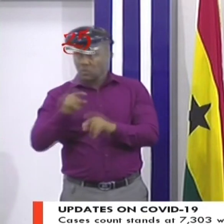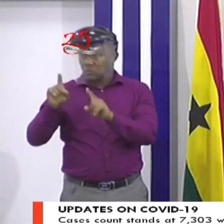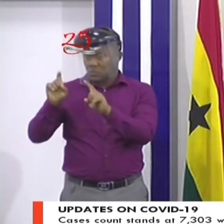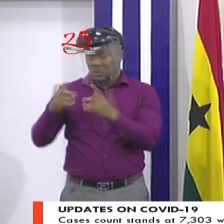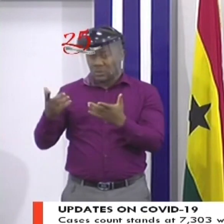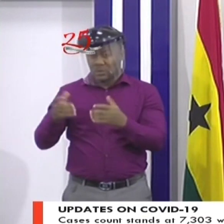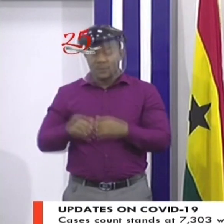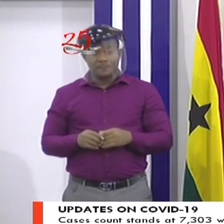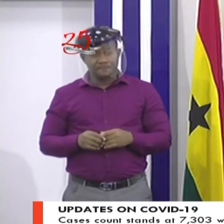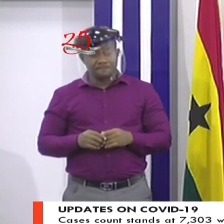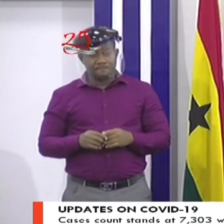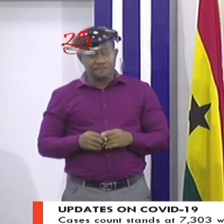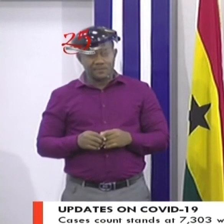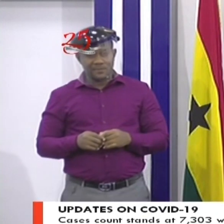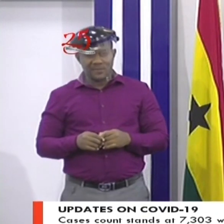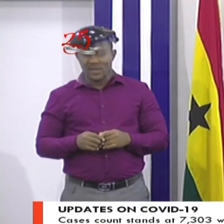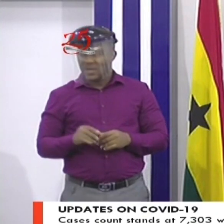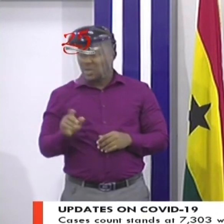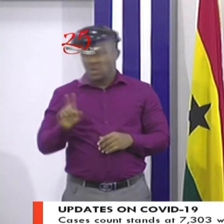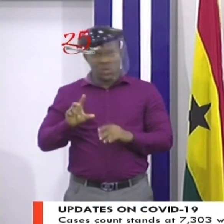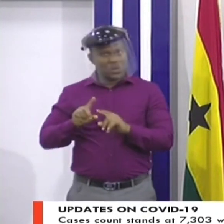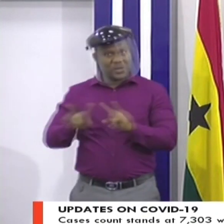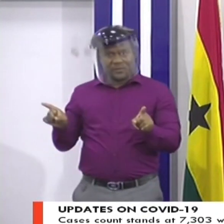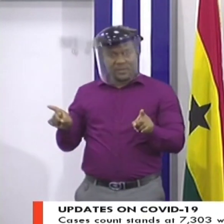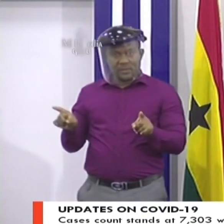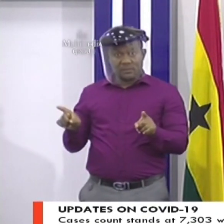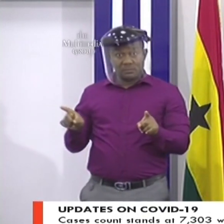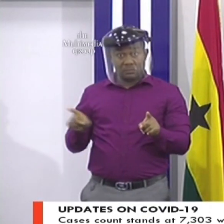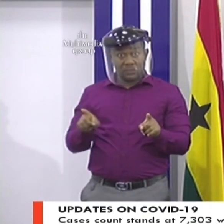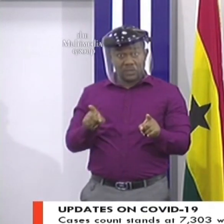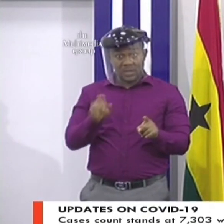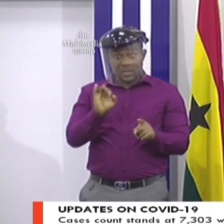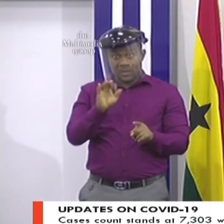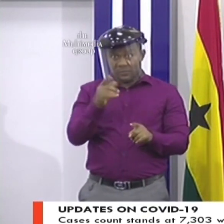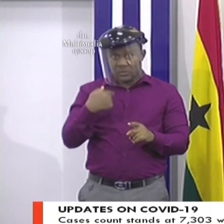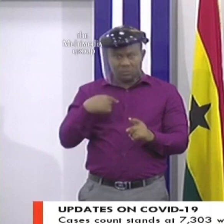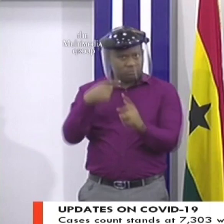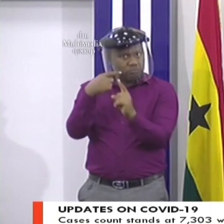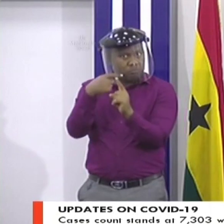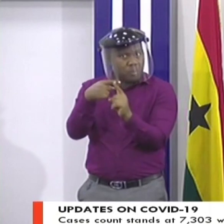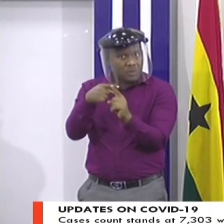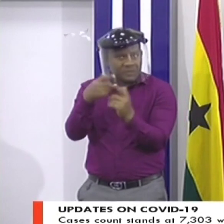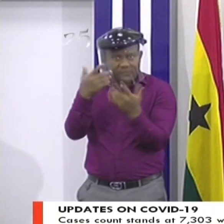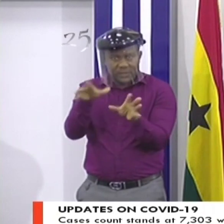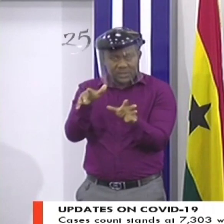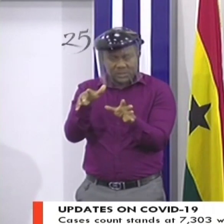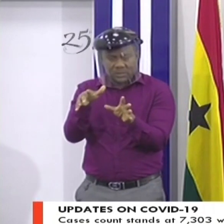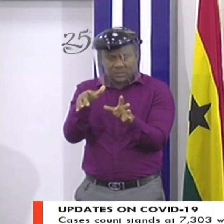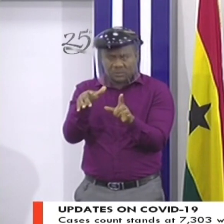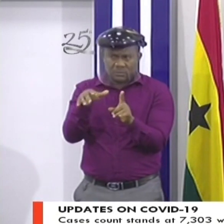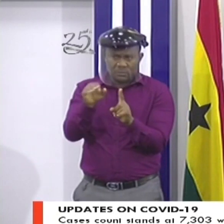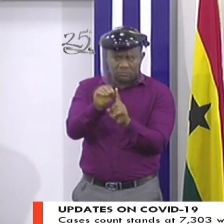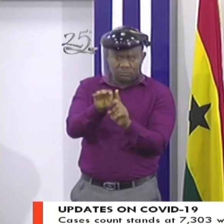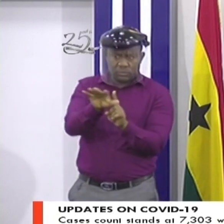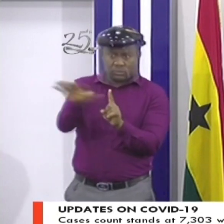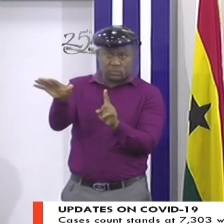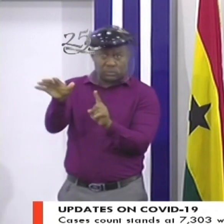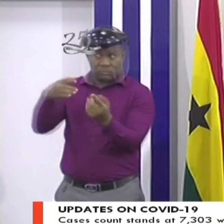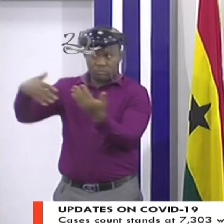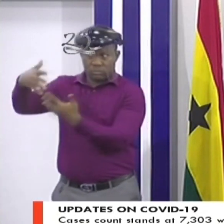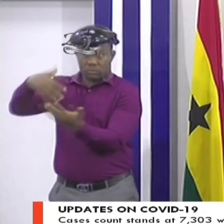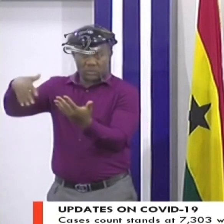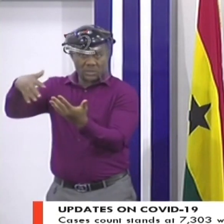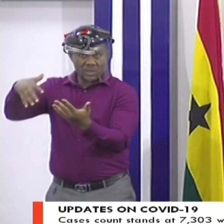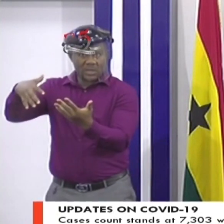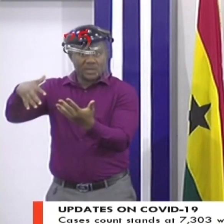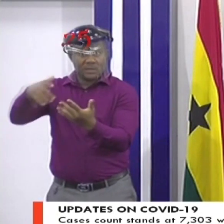don't bring them. We come to you, to the place of work, to the place of residence, and line list the contacts, go out there and